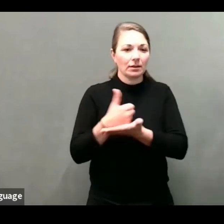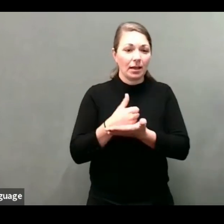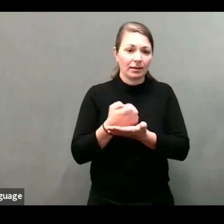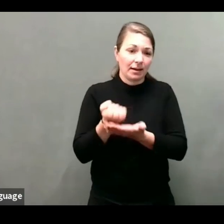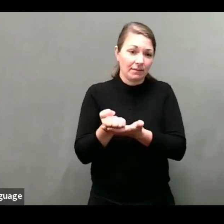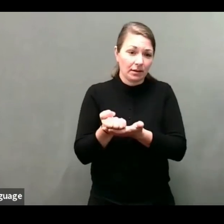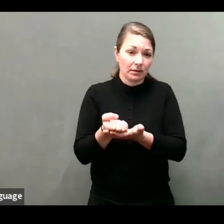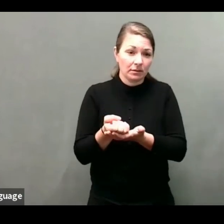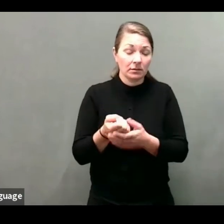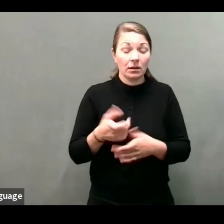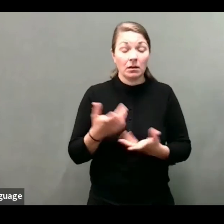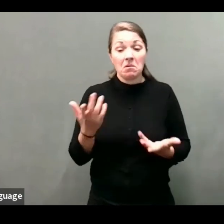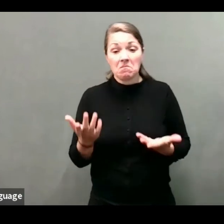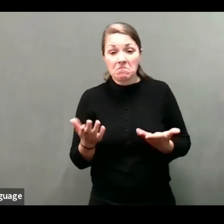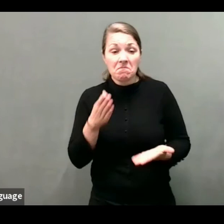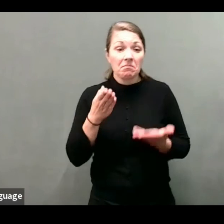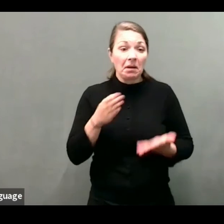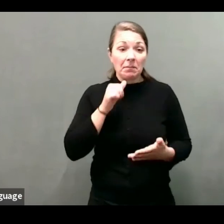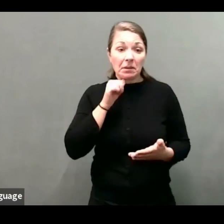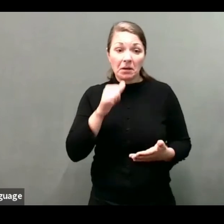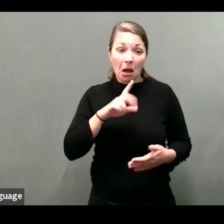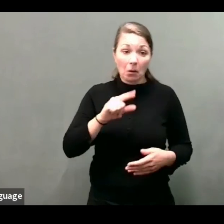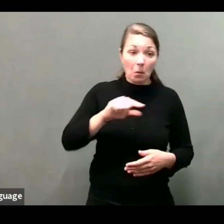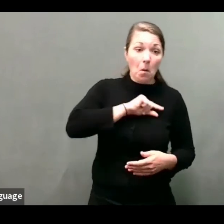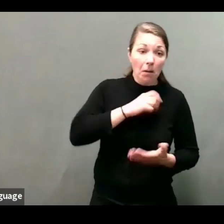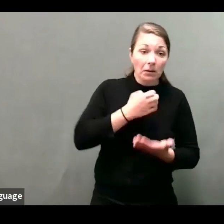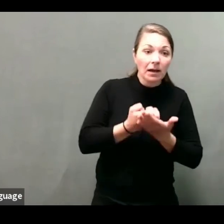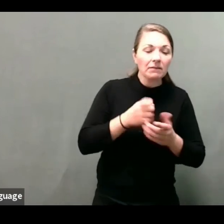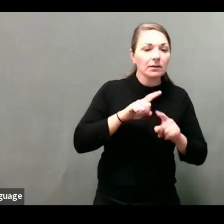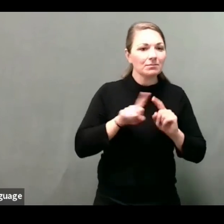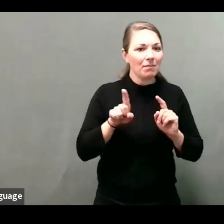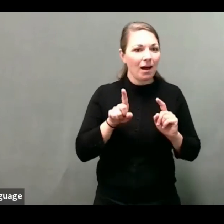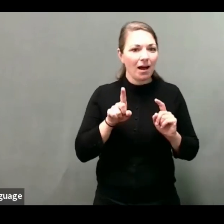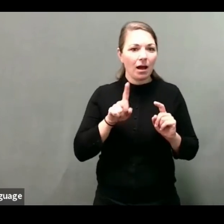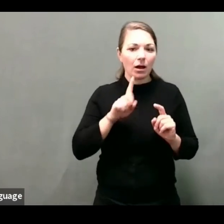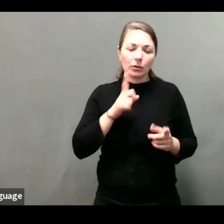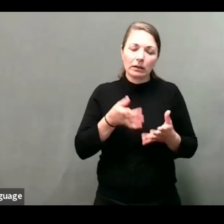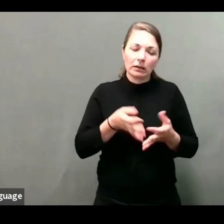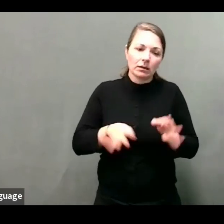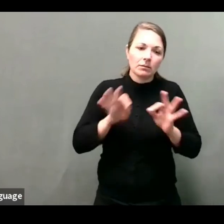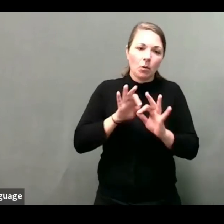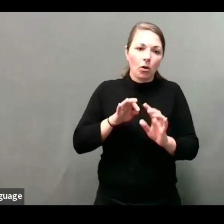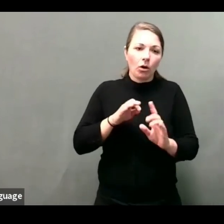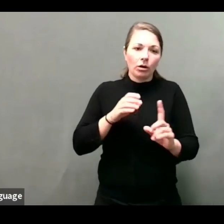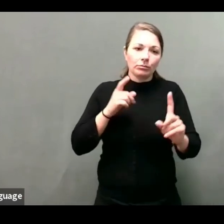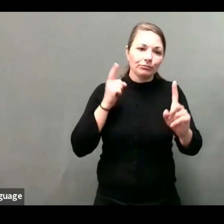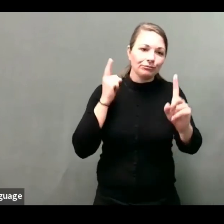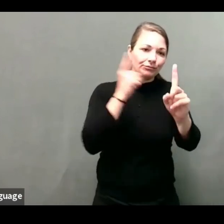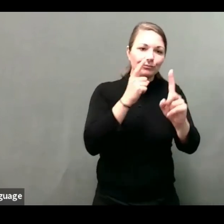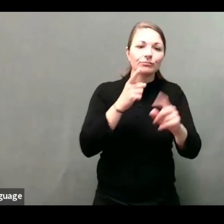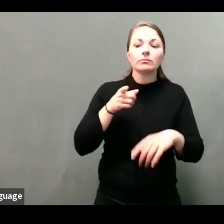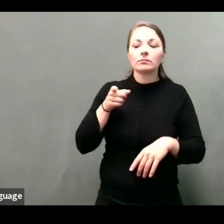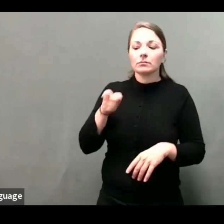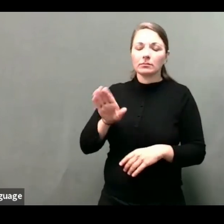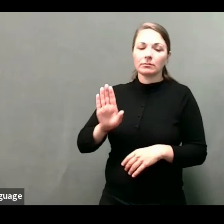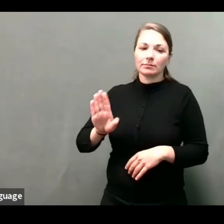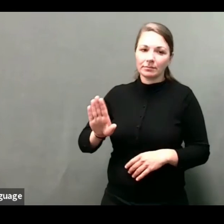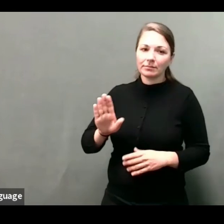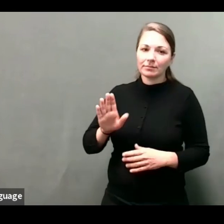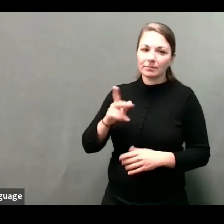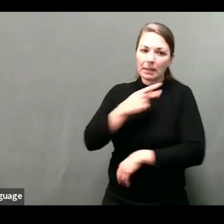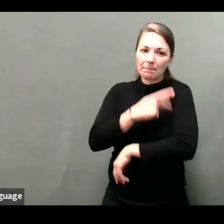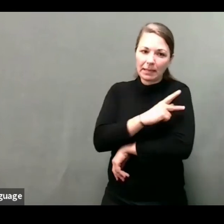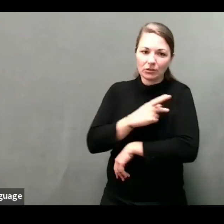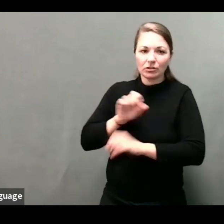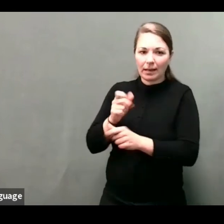thorough, but again, if that is the difference between the patient being able to hold on to that piece of clothing that they otherwise are not willing to give